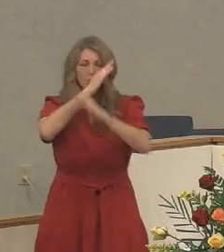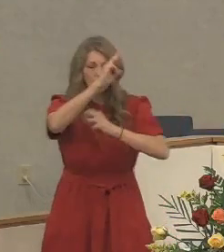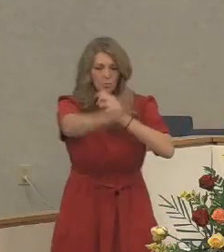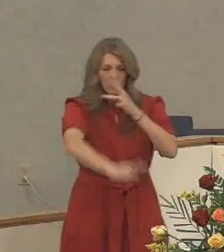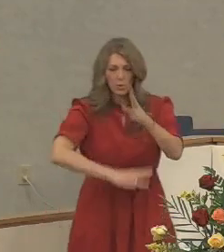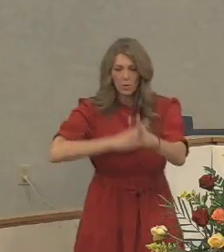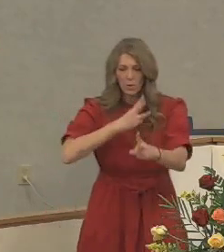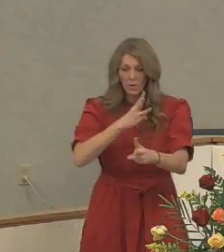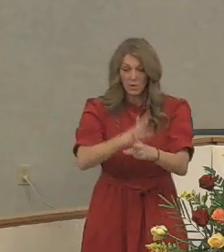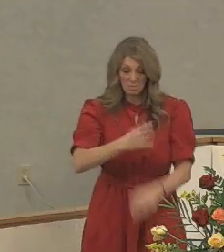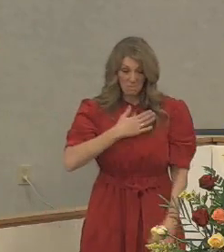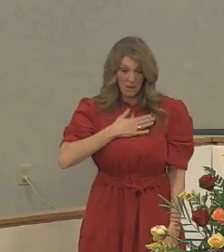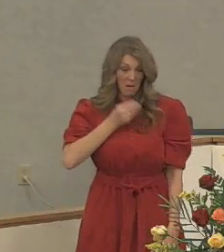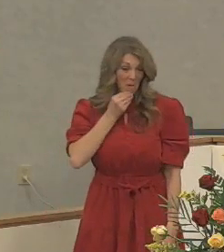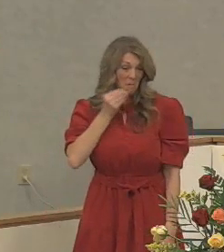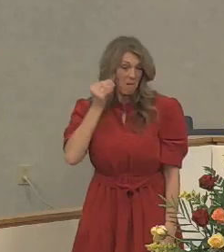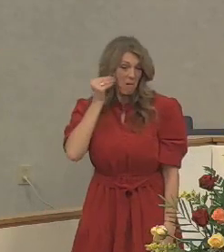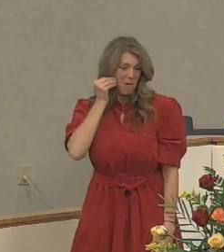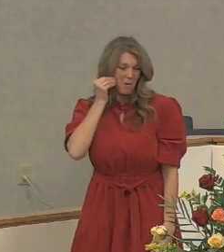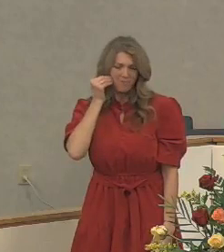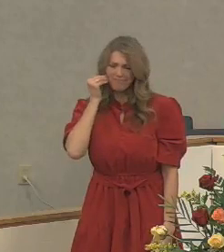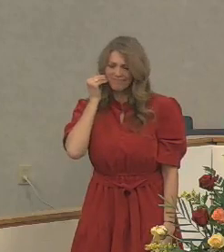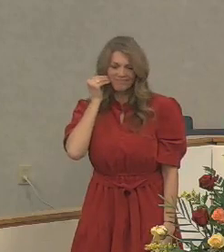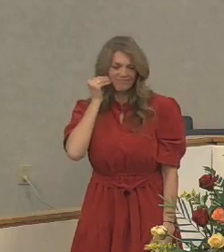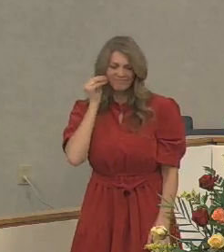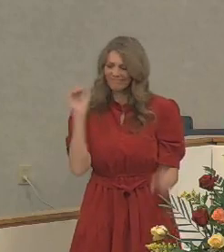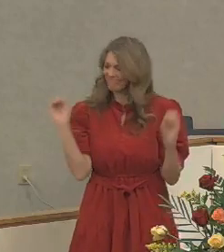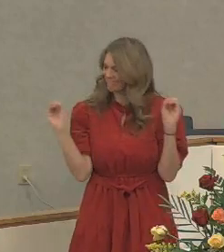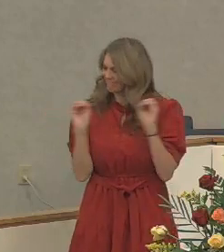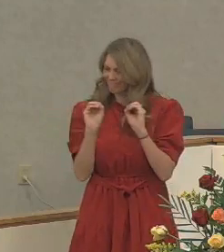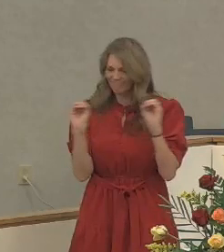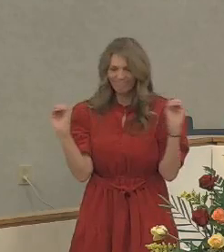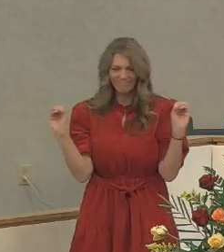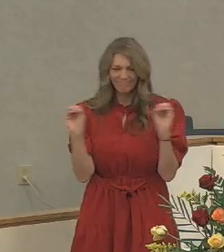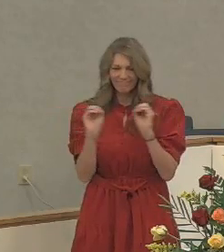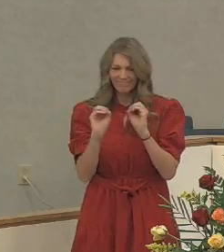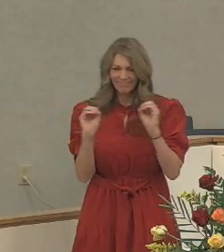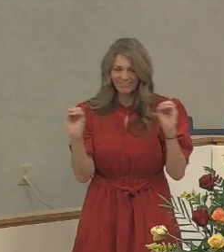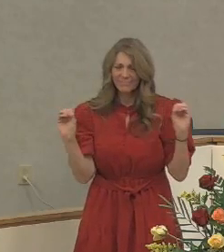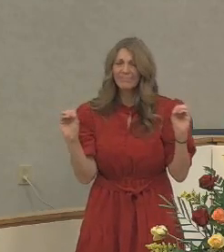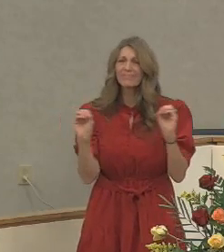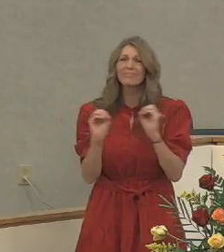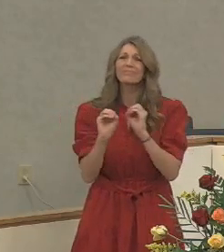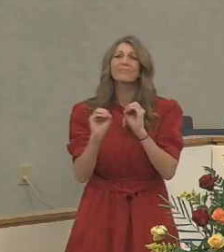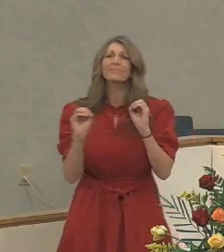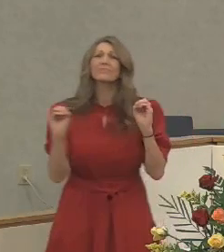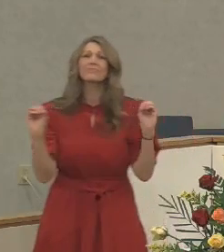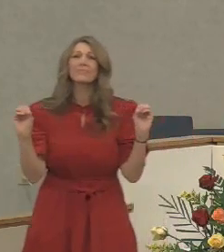world is not my final home.